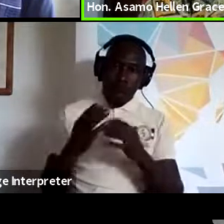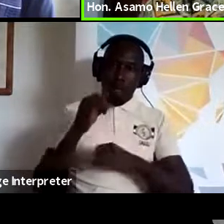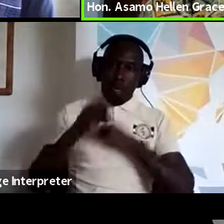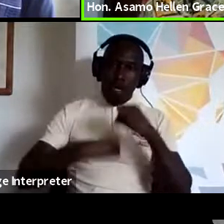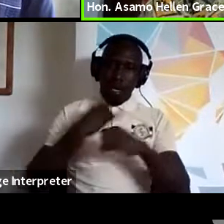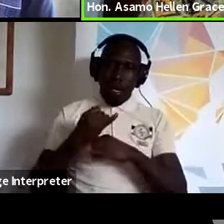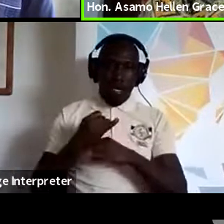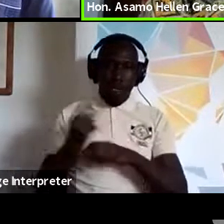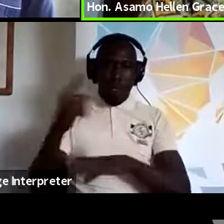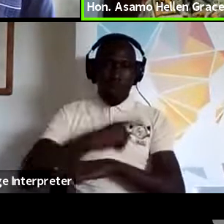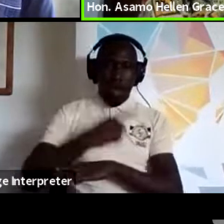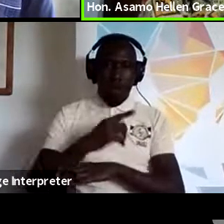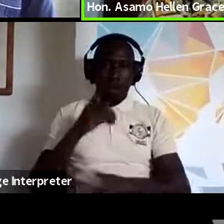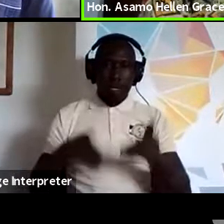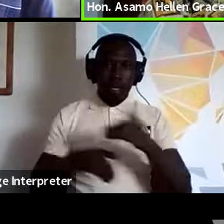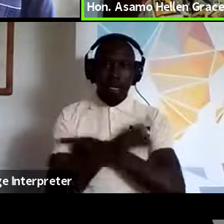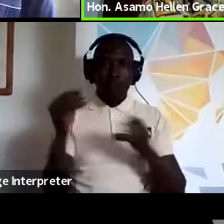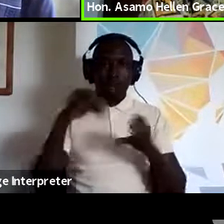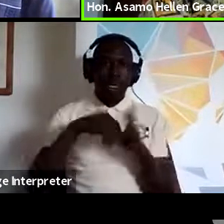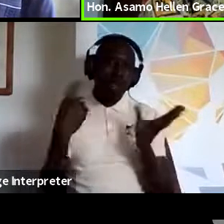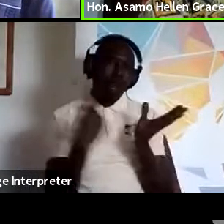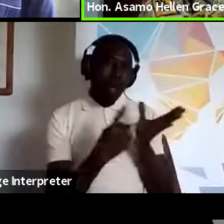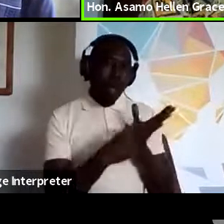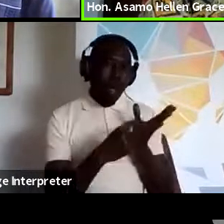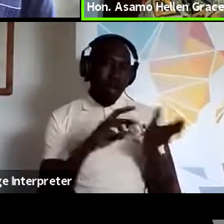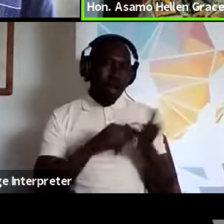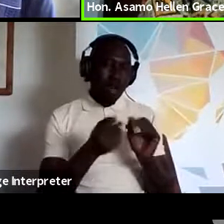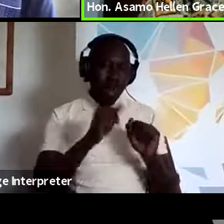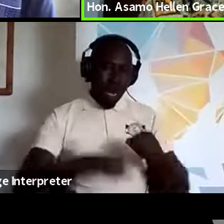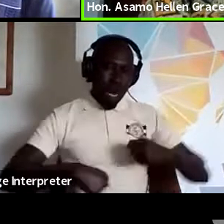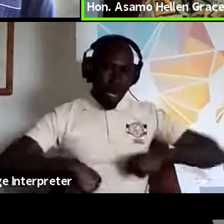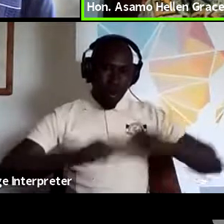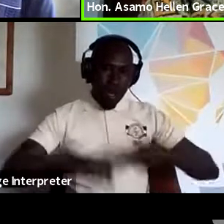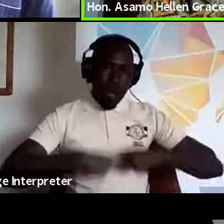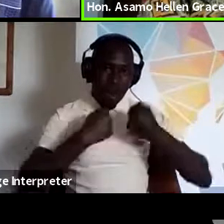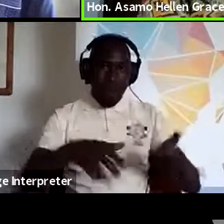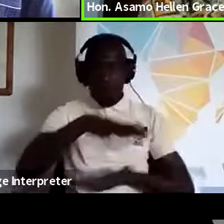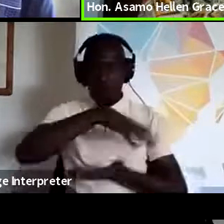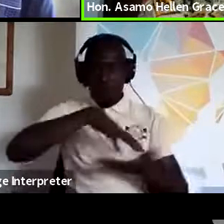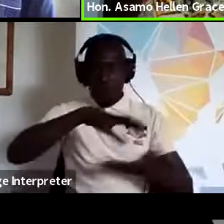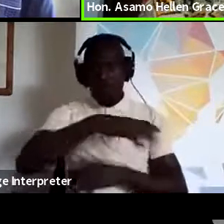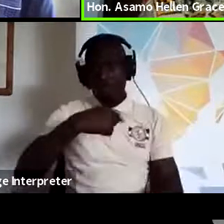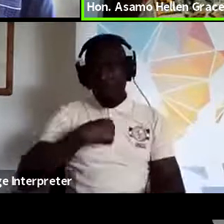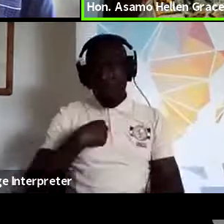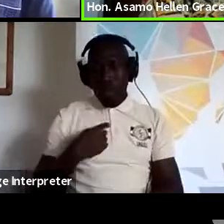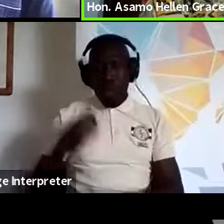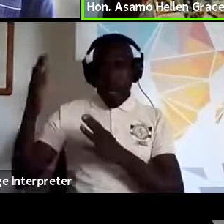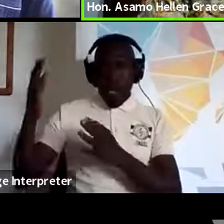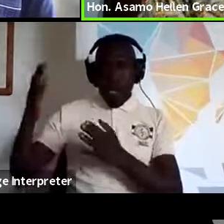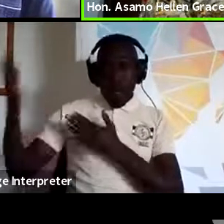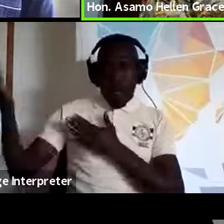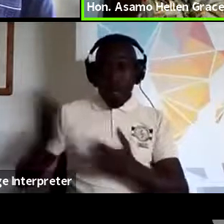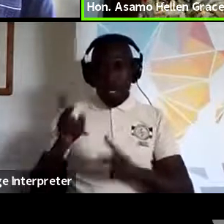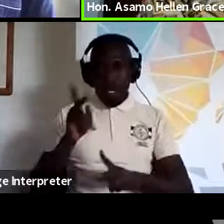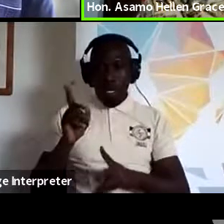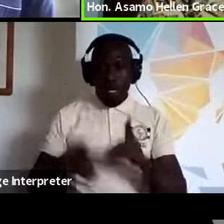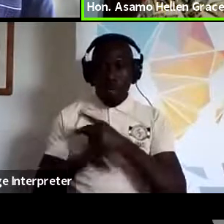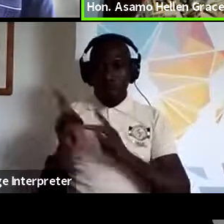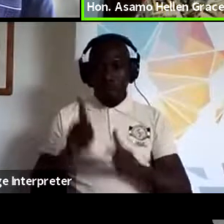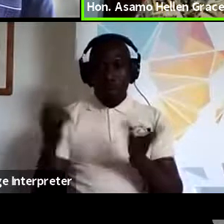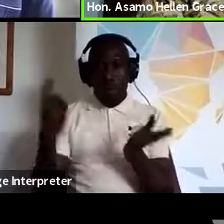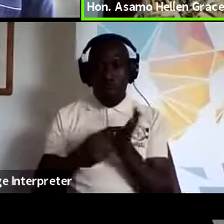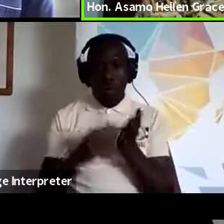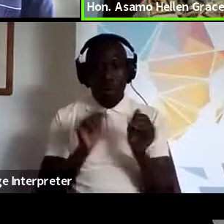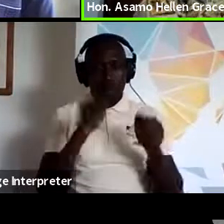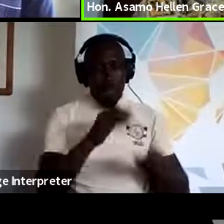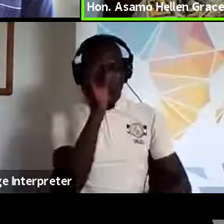of the Disabled in Uganda. So you will not disorganize me when I'm hosting the disabled people in Uganda. So you'll need to look for a date which is